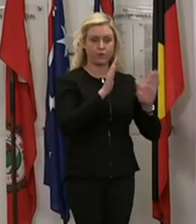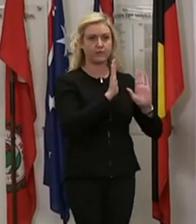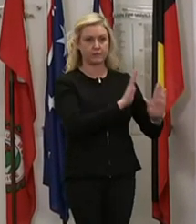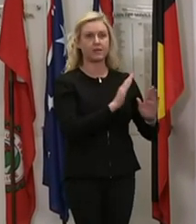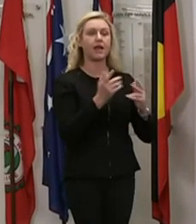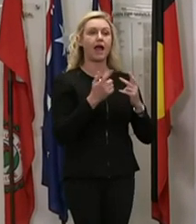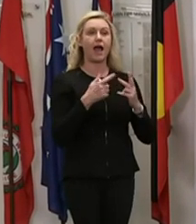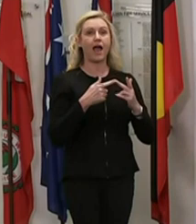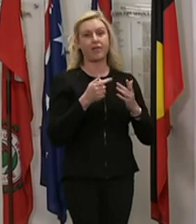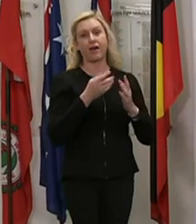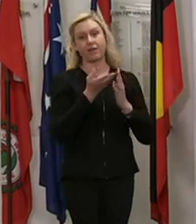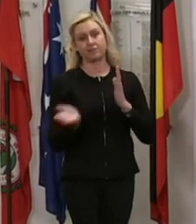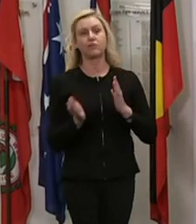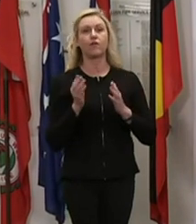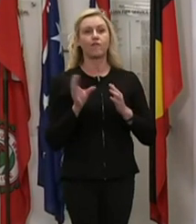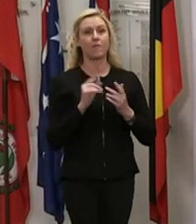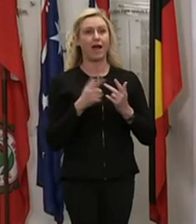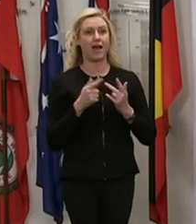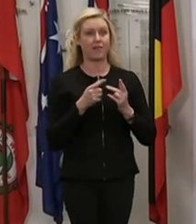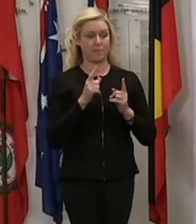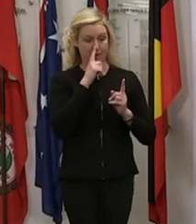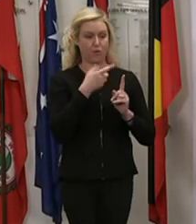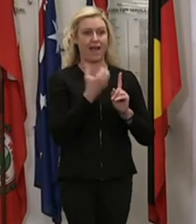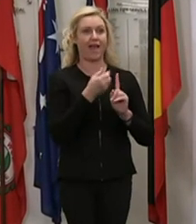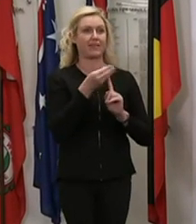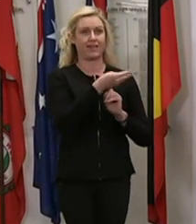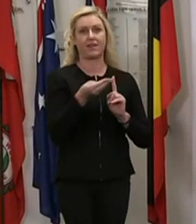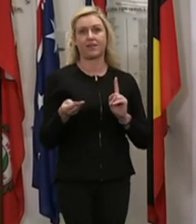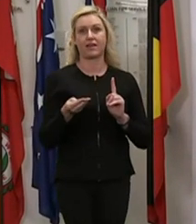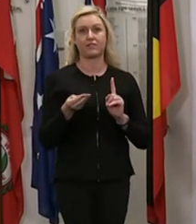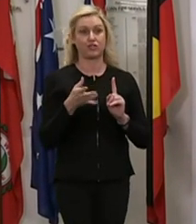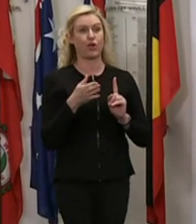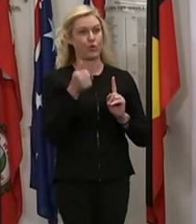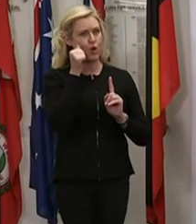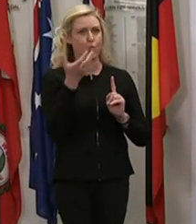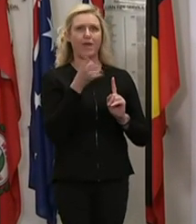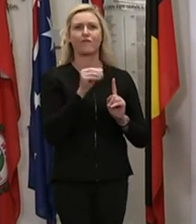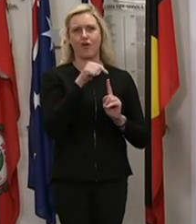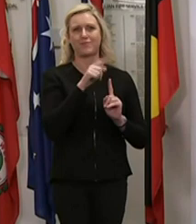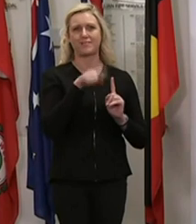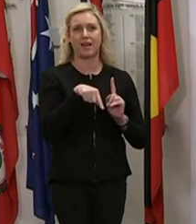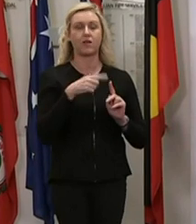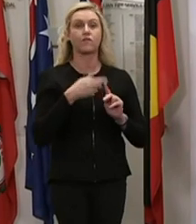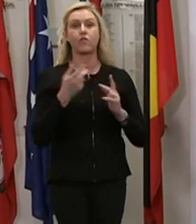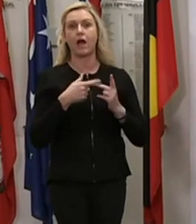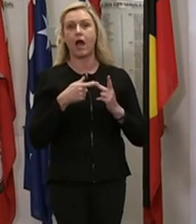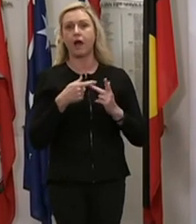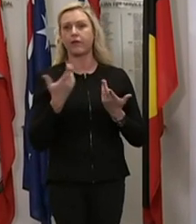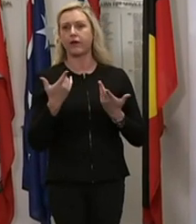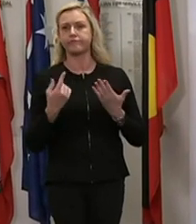known clusters or existing known contacts. So the fact that there isn't a new stream of outbreak